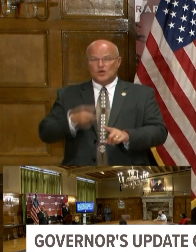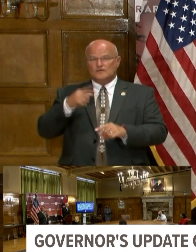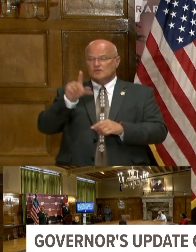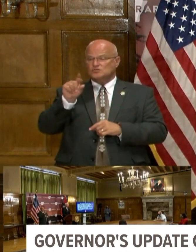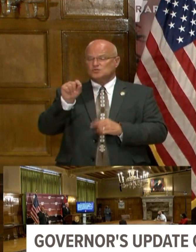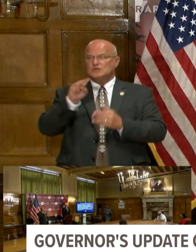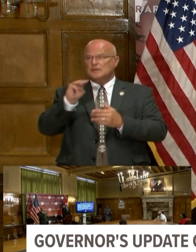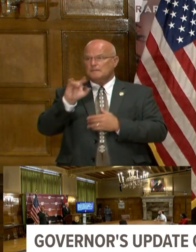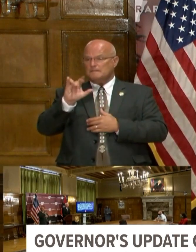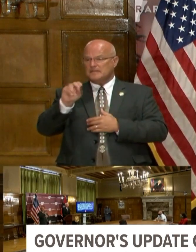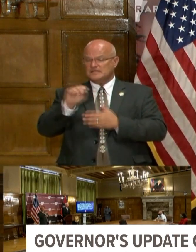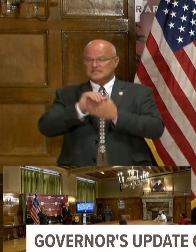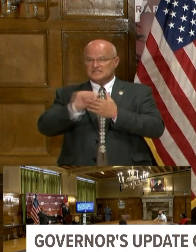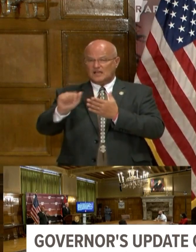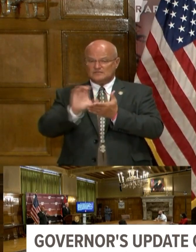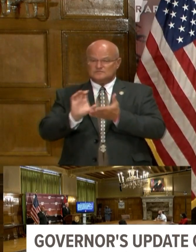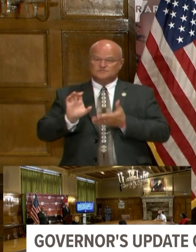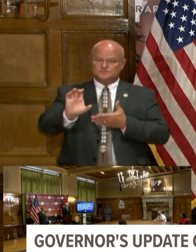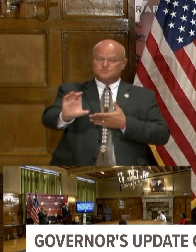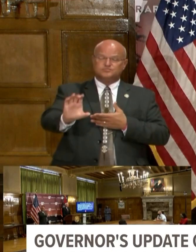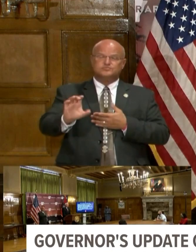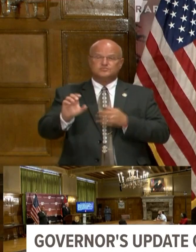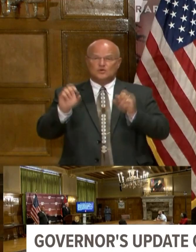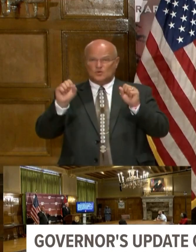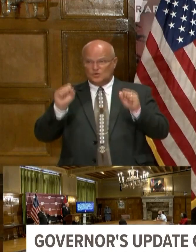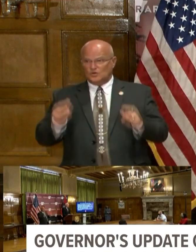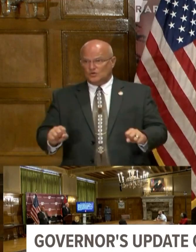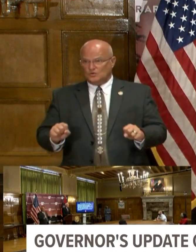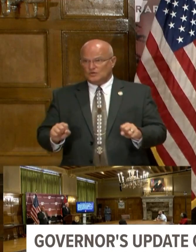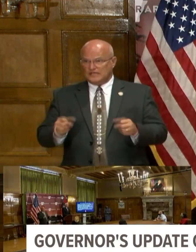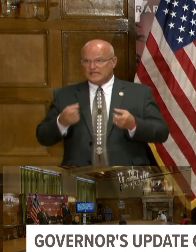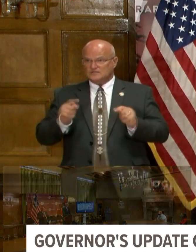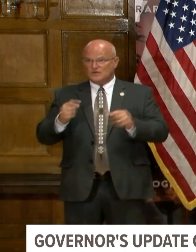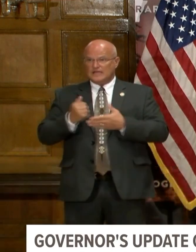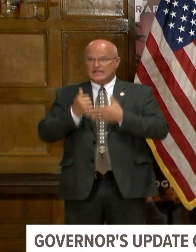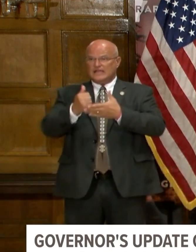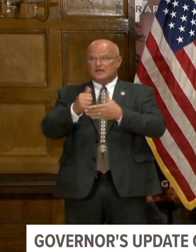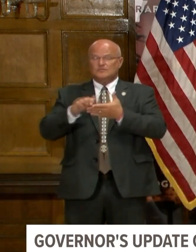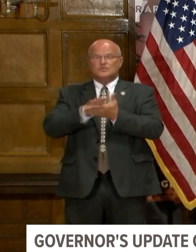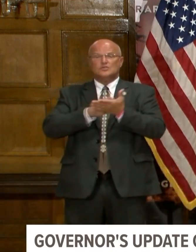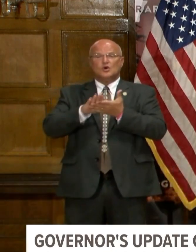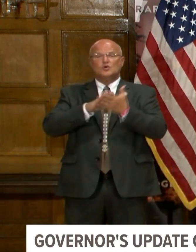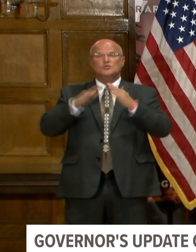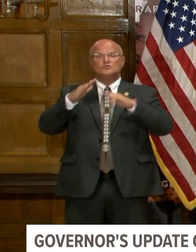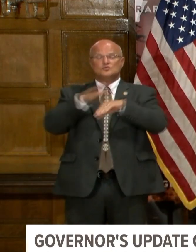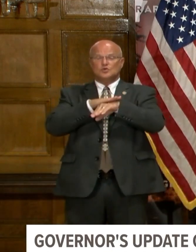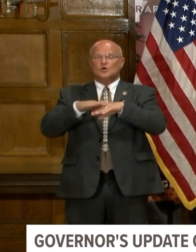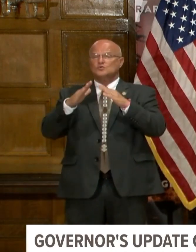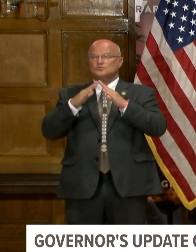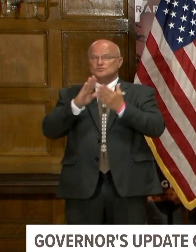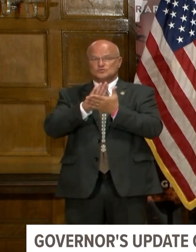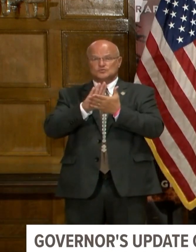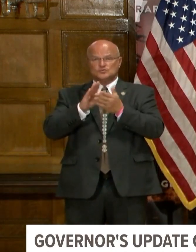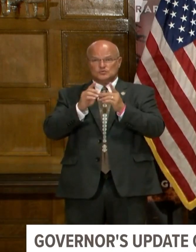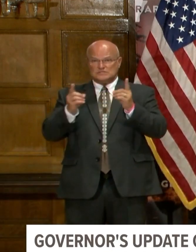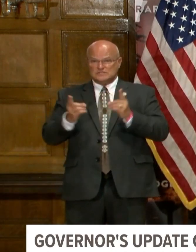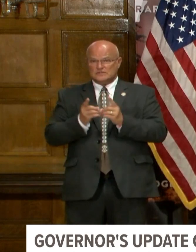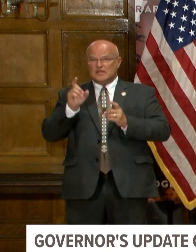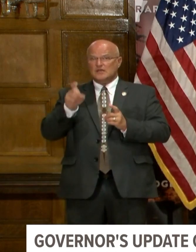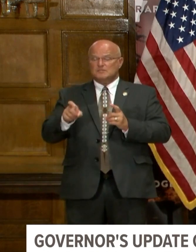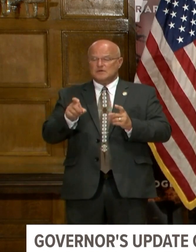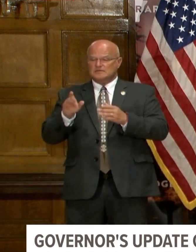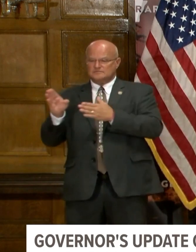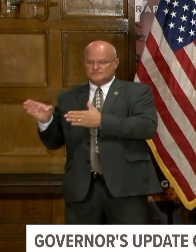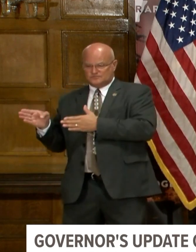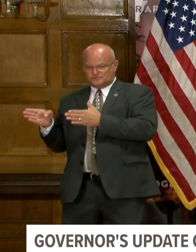$20 million so that we can try to help the local school districts as they have to